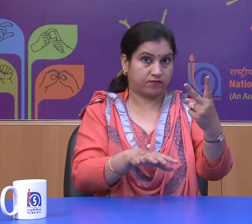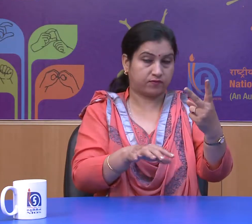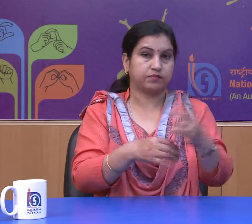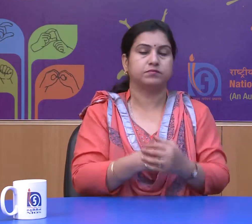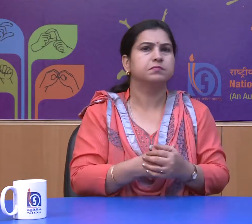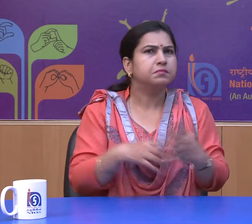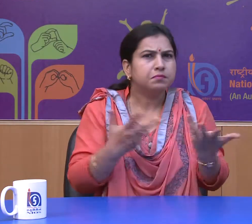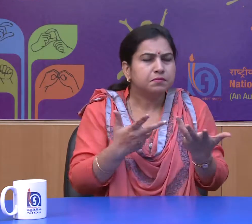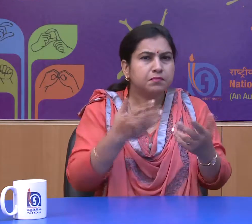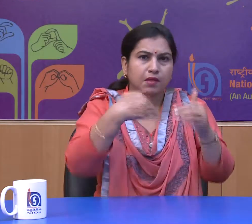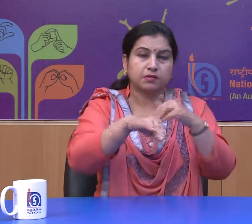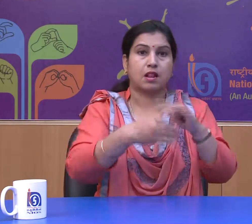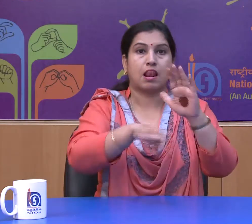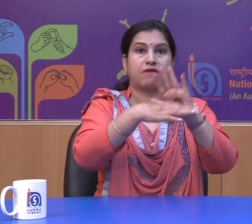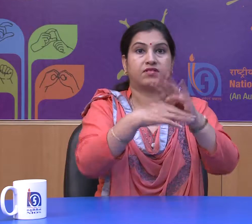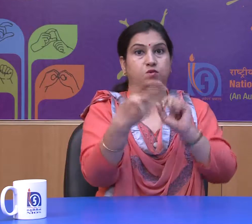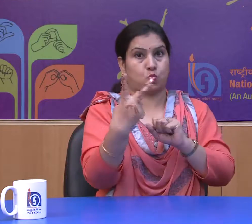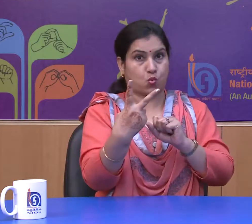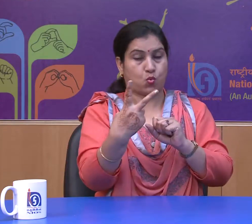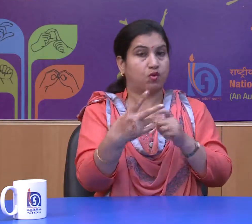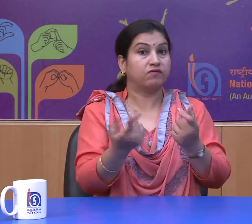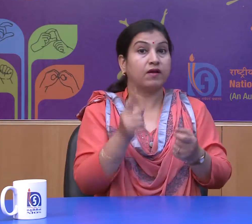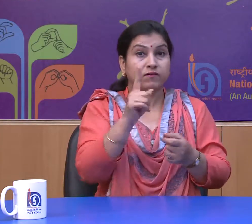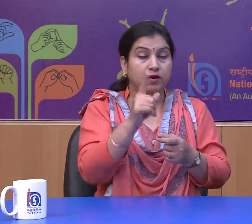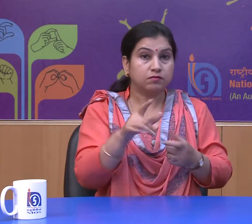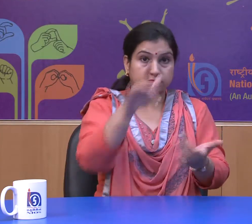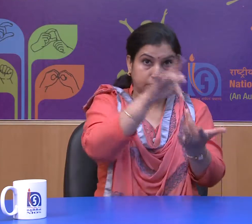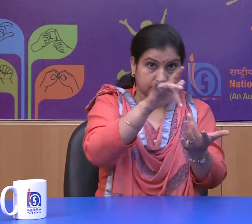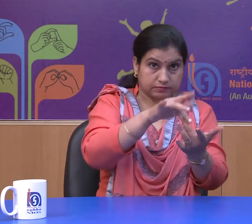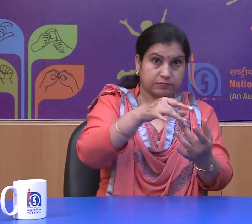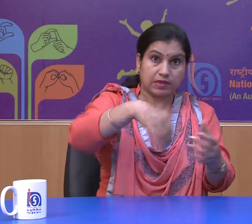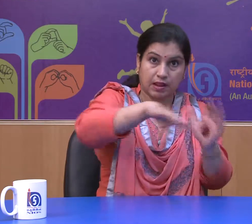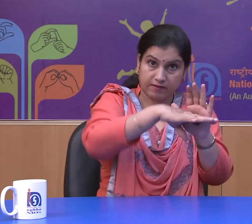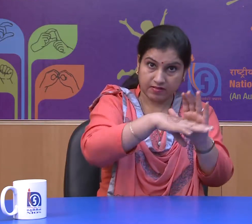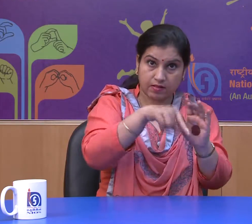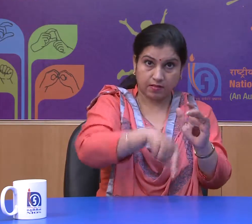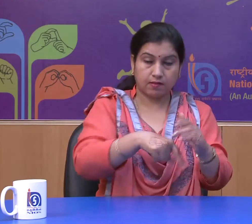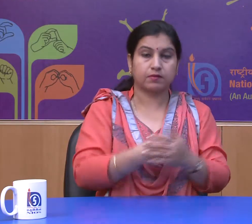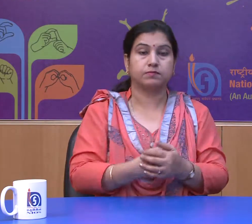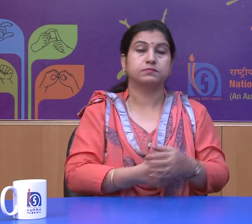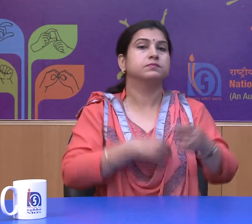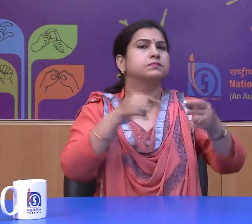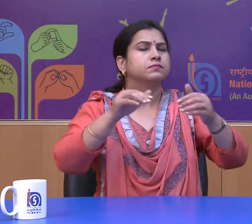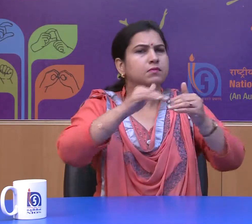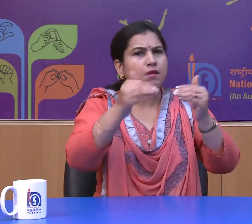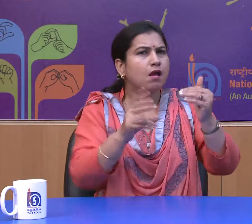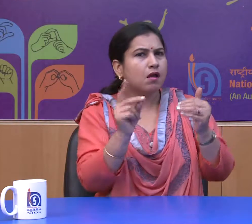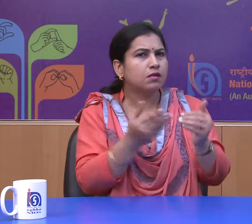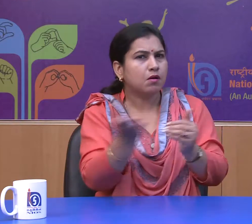at two levels, one at the central level and the other at the state